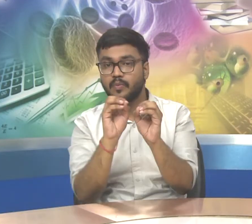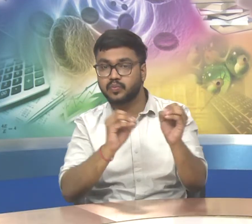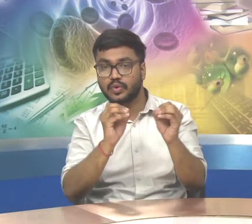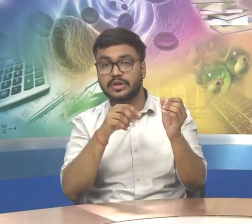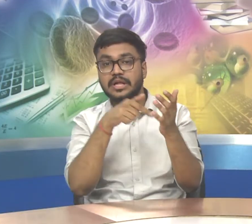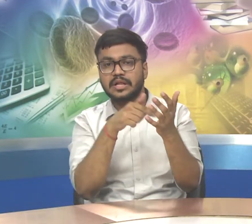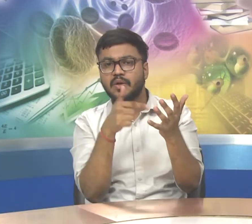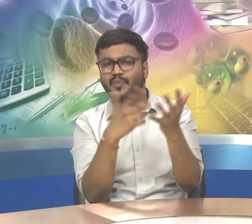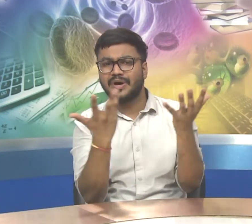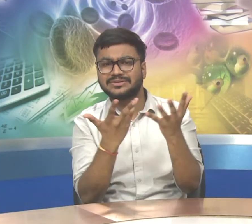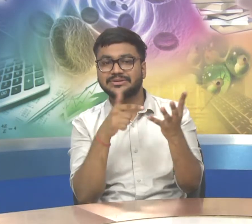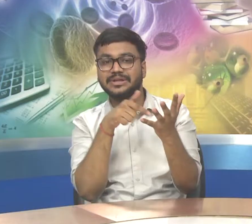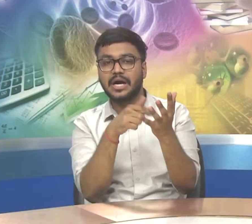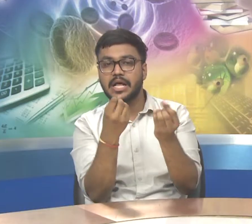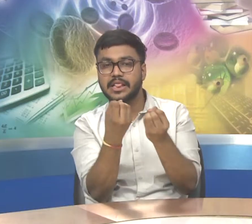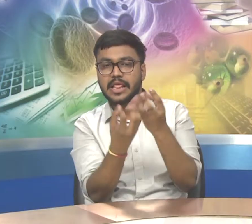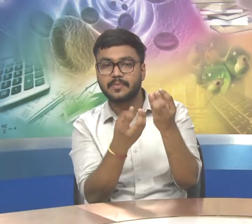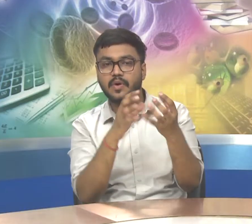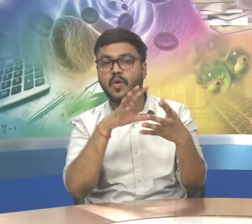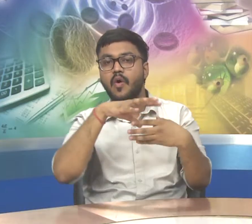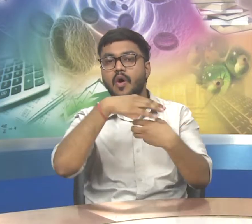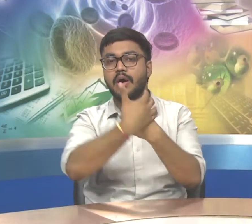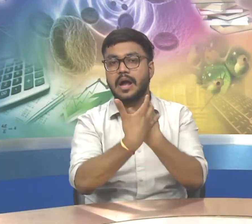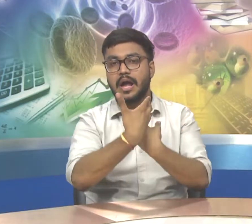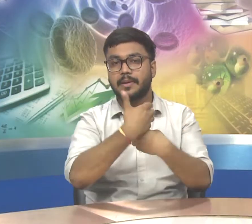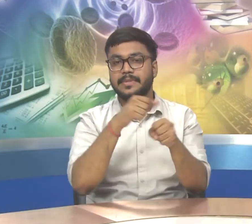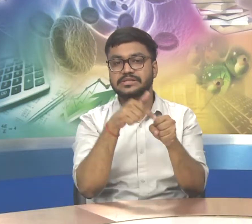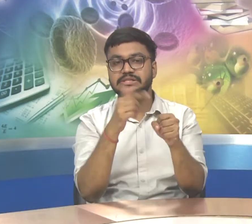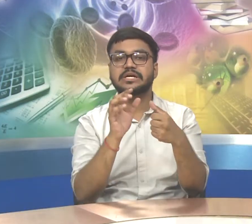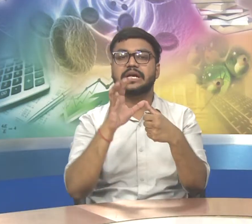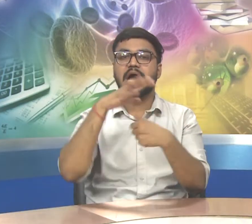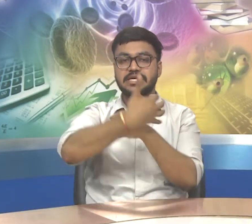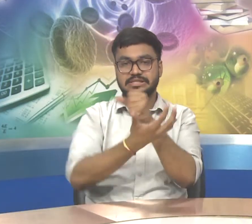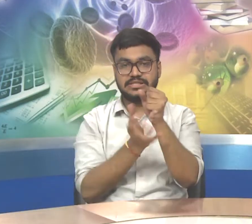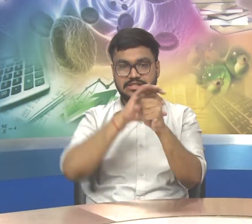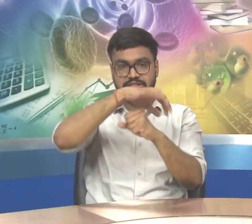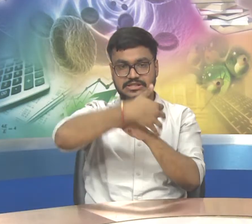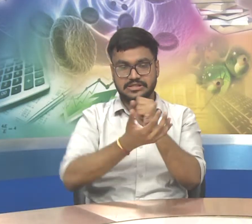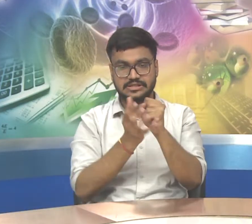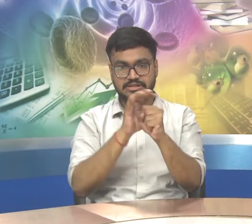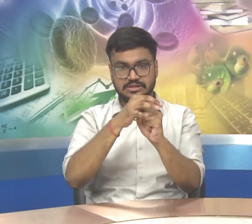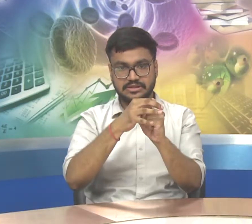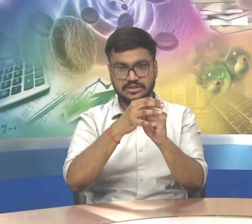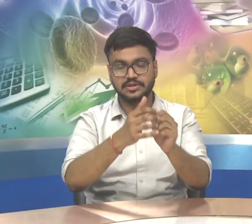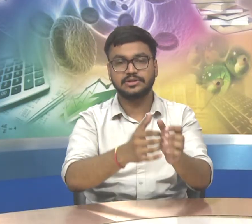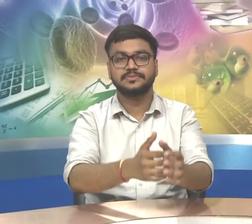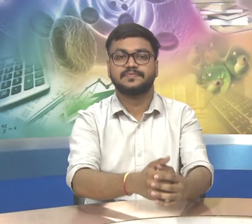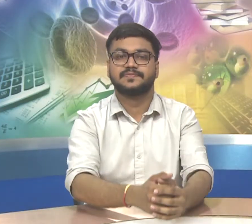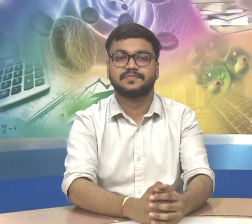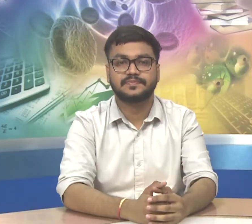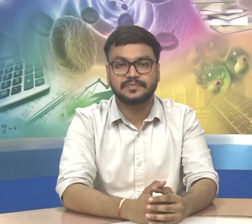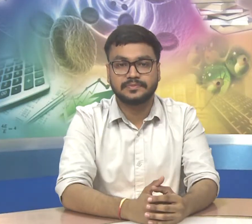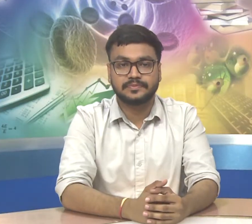And protons are found in nucleus, which is at the center of the atoms.